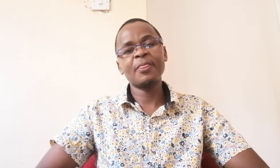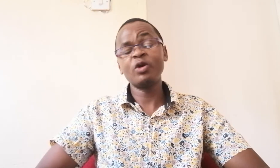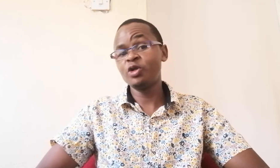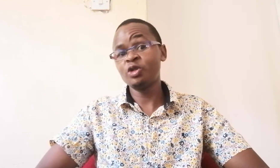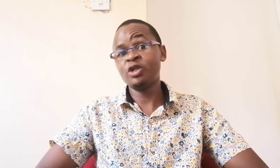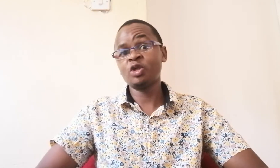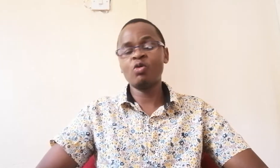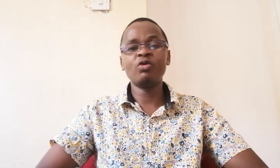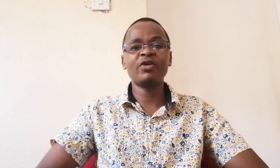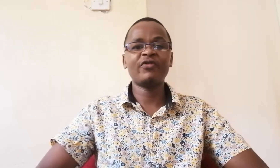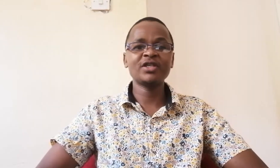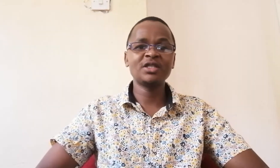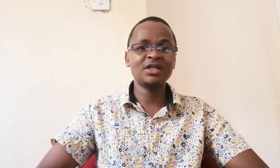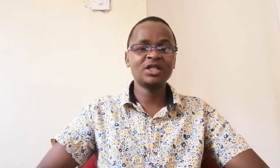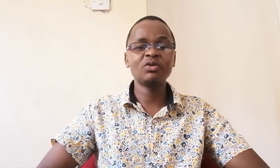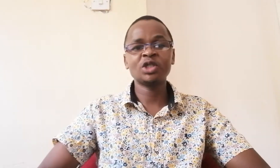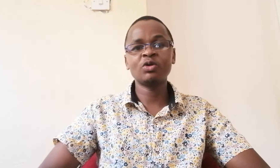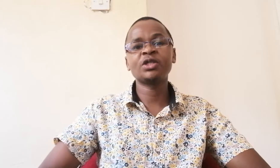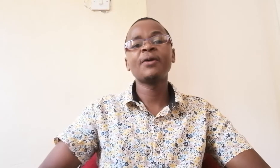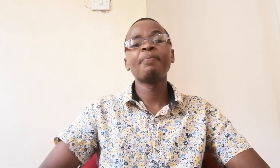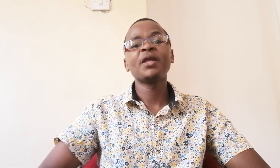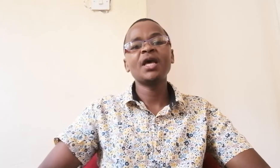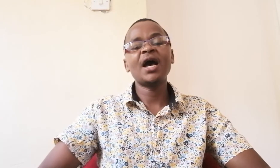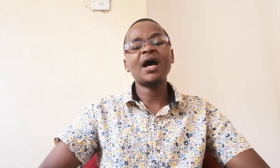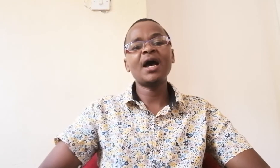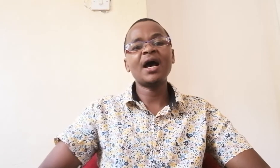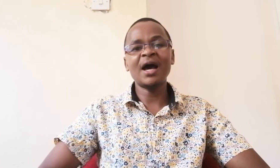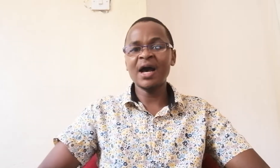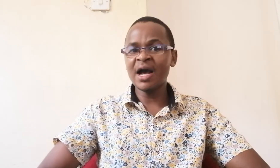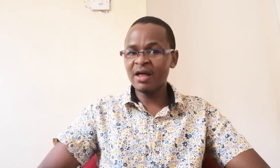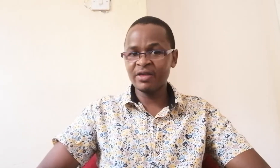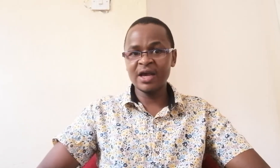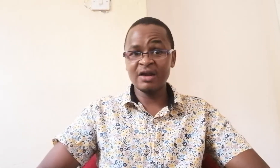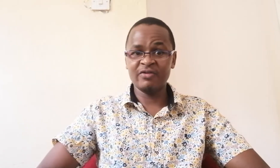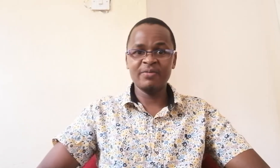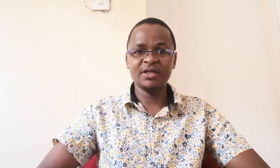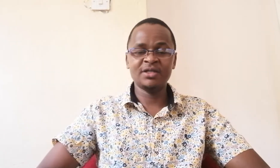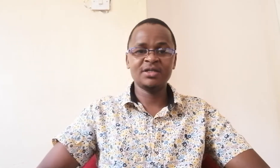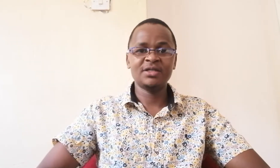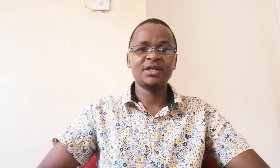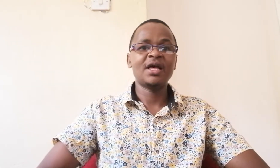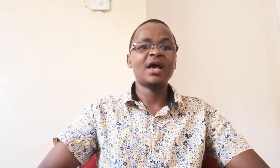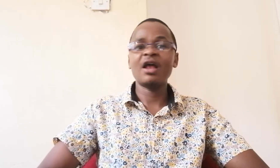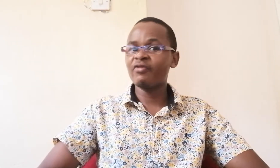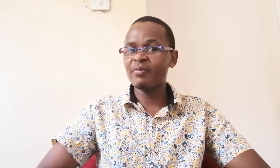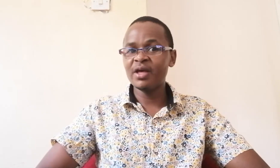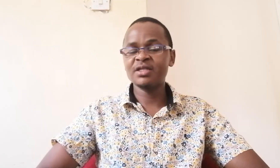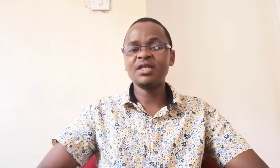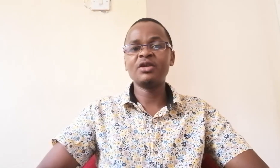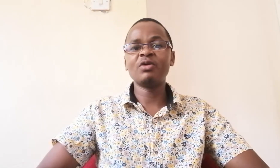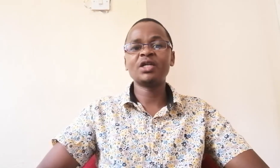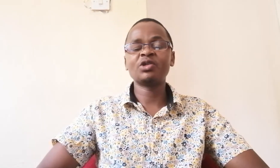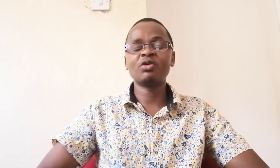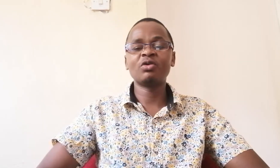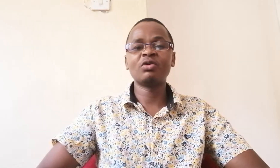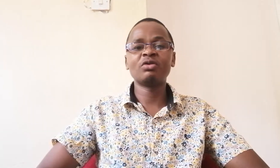when you join school, the first thing that you are taught are the alphabets. Then you are taught